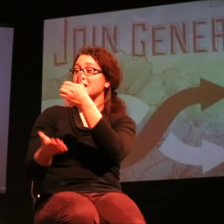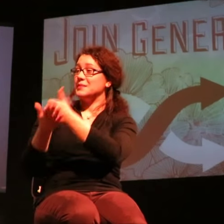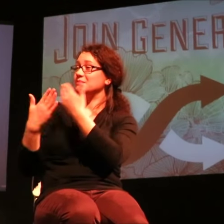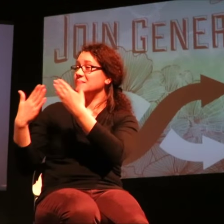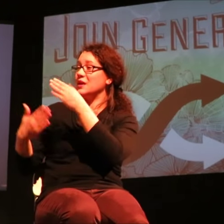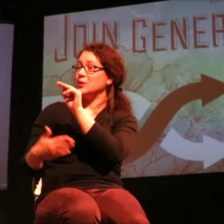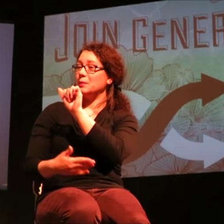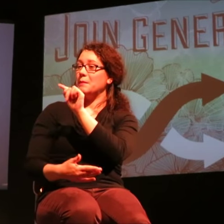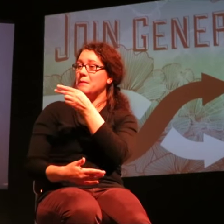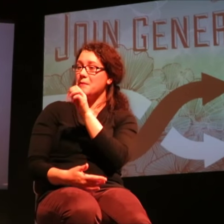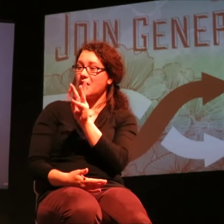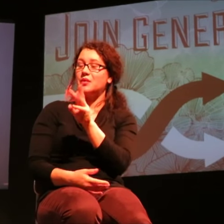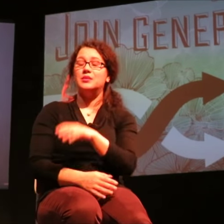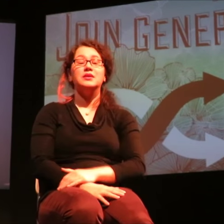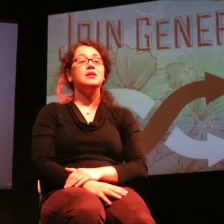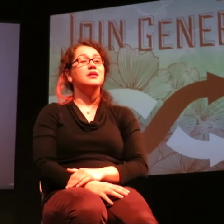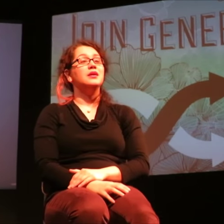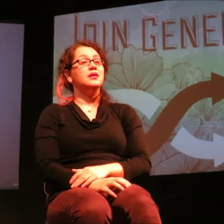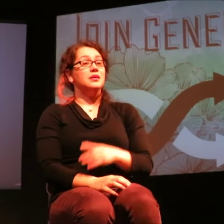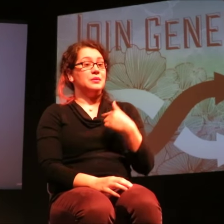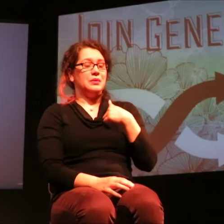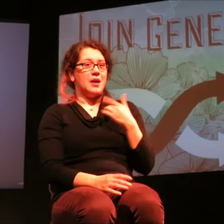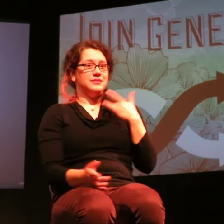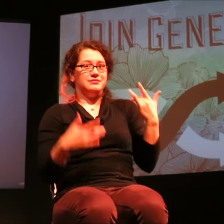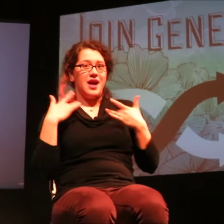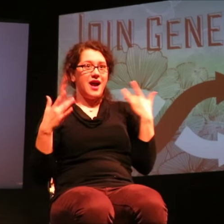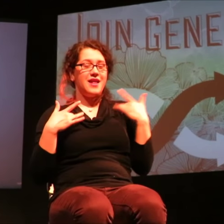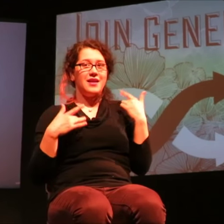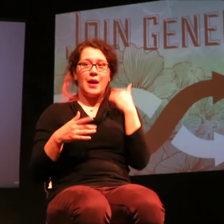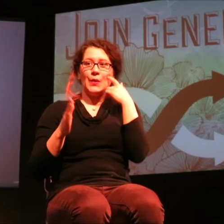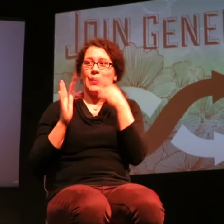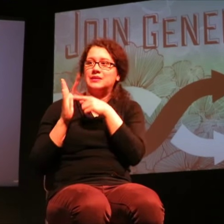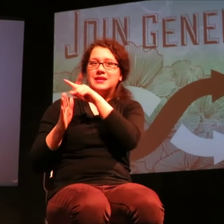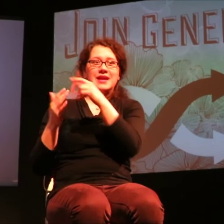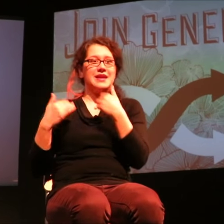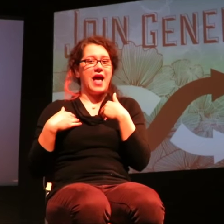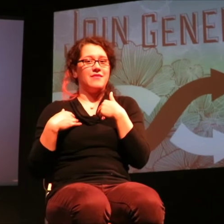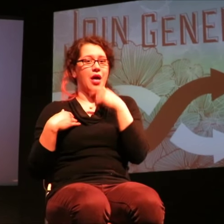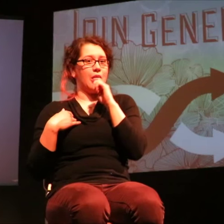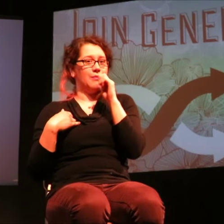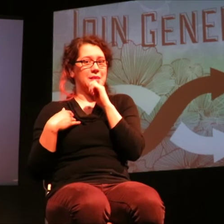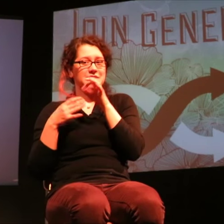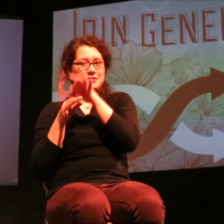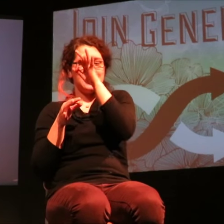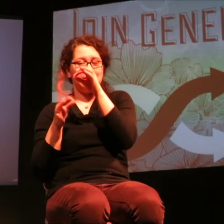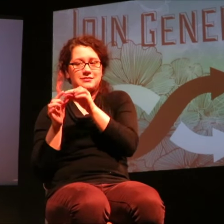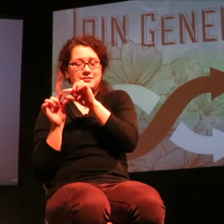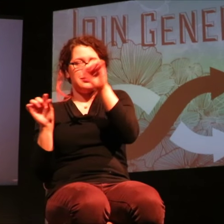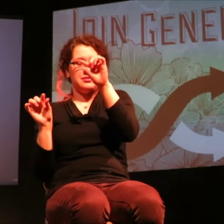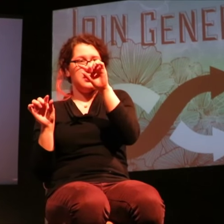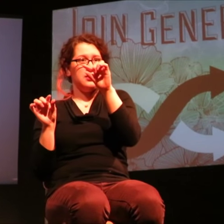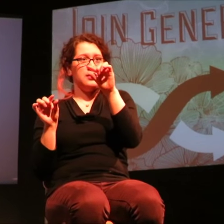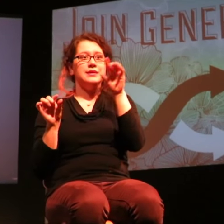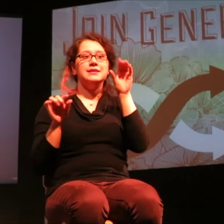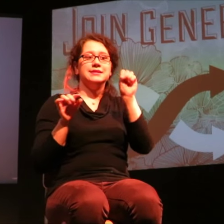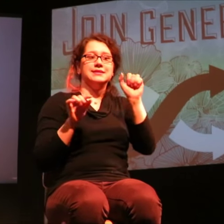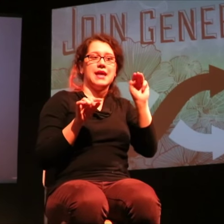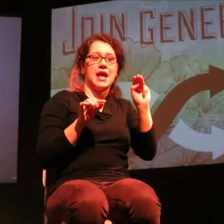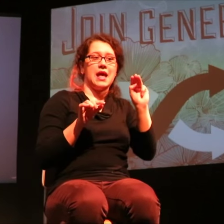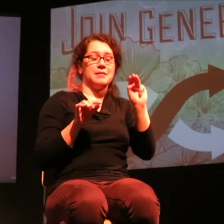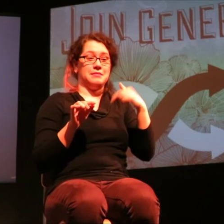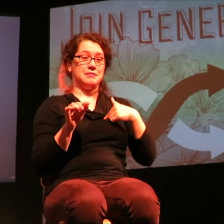you, Matthew. I was so excited when I saw he brought in the popsicle sticks because I knew Sam and I had pictures on them, but then he